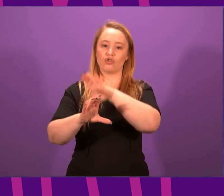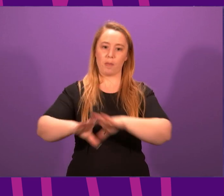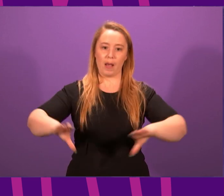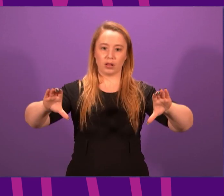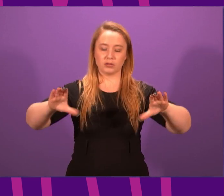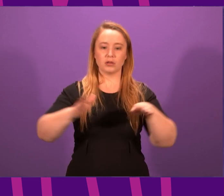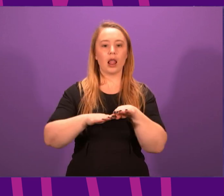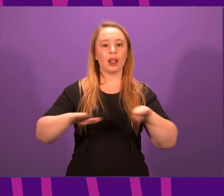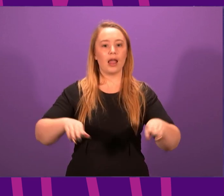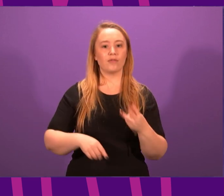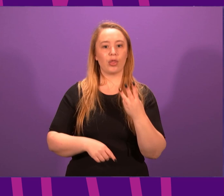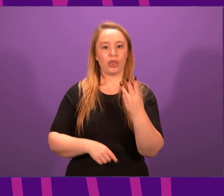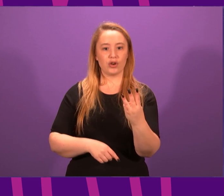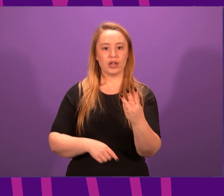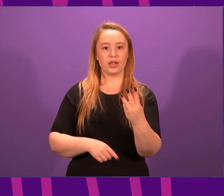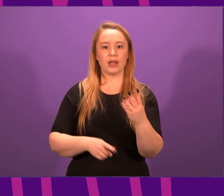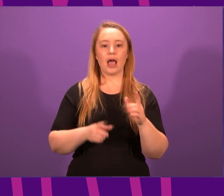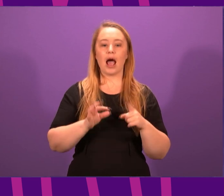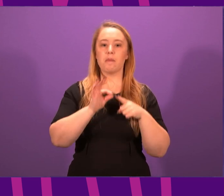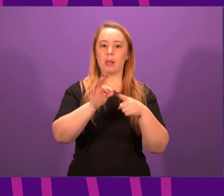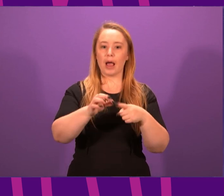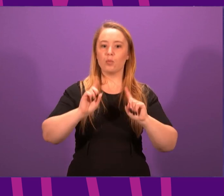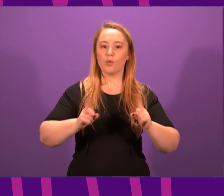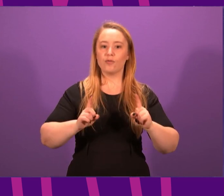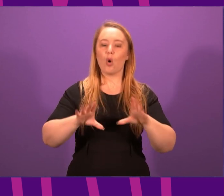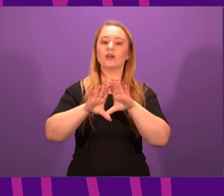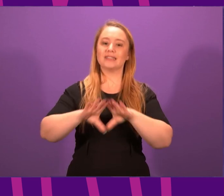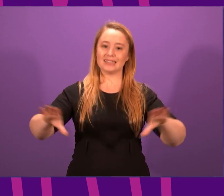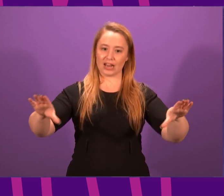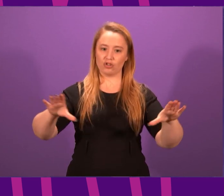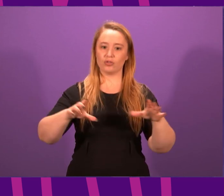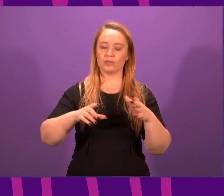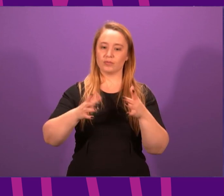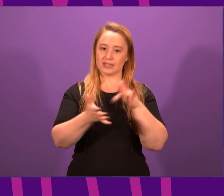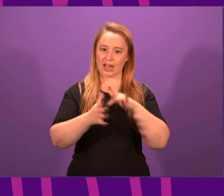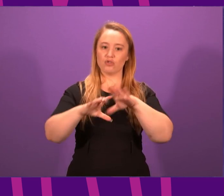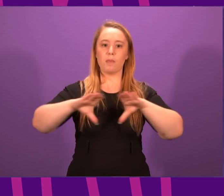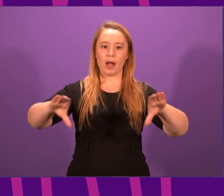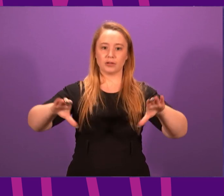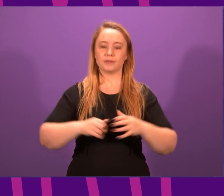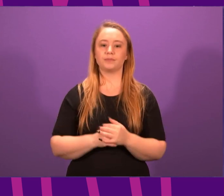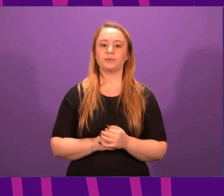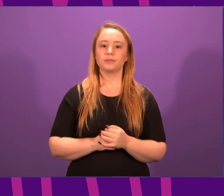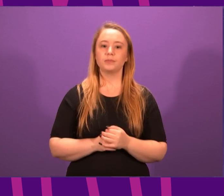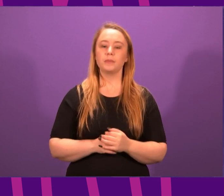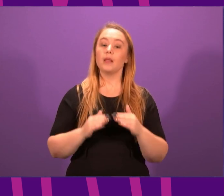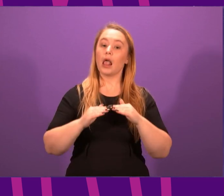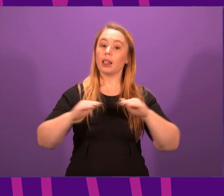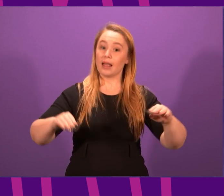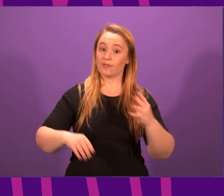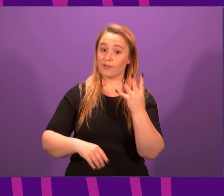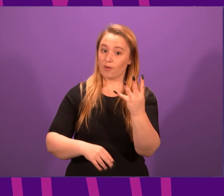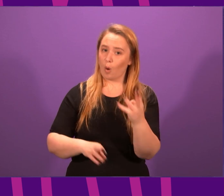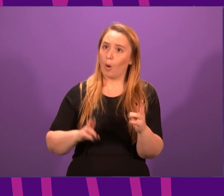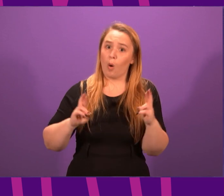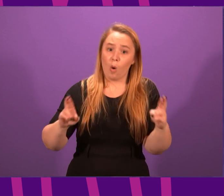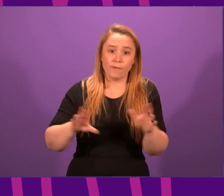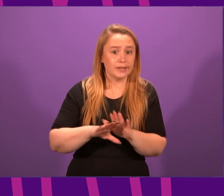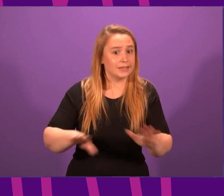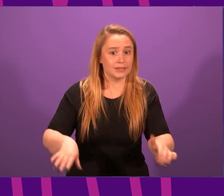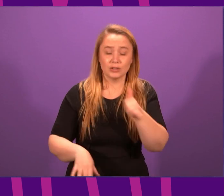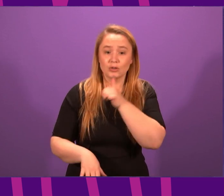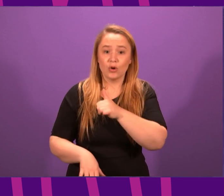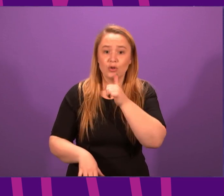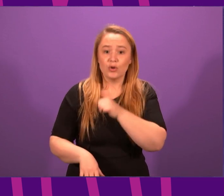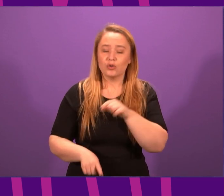tougher restrictions that currently apply in the Central Belt. And finally, level 4, which we hope not to have to use,